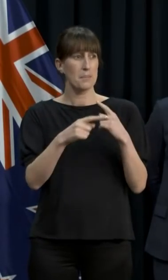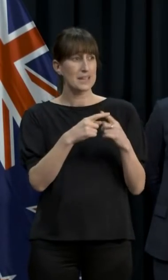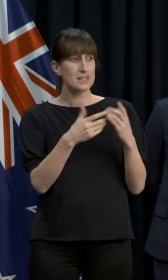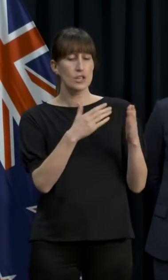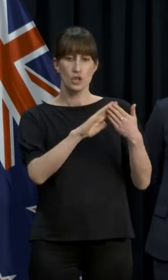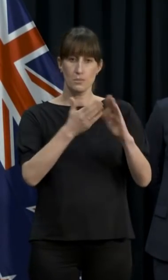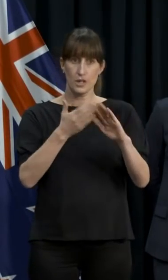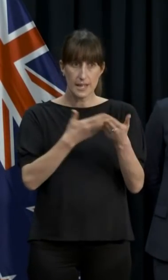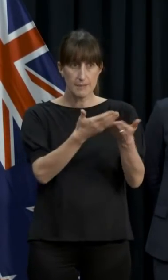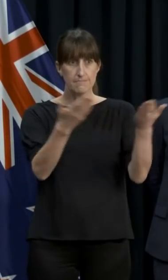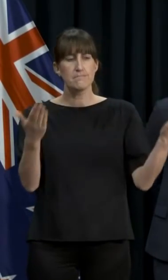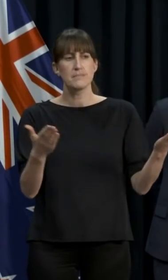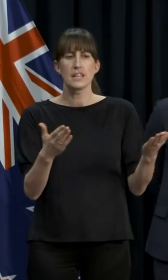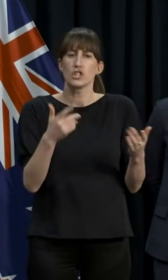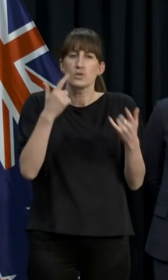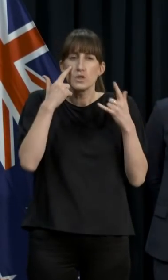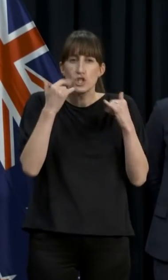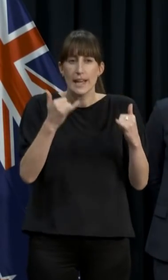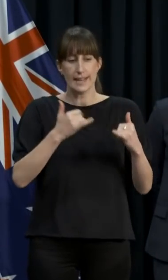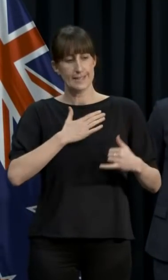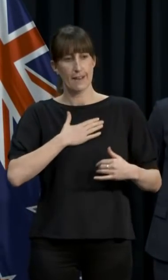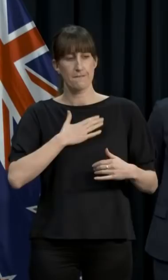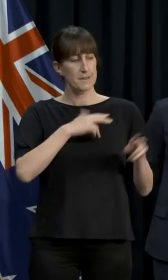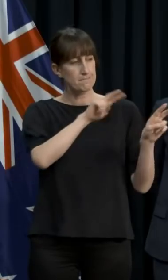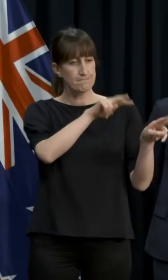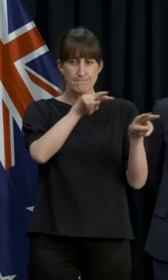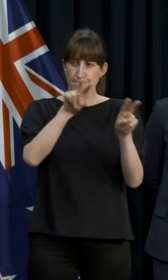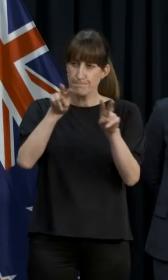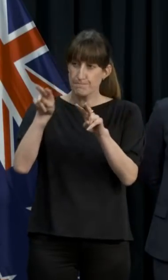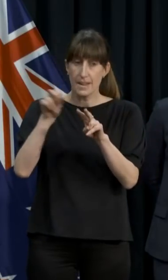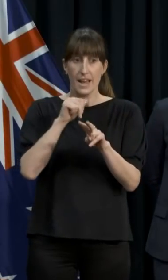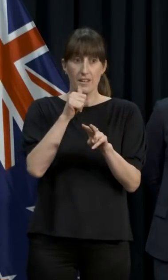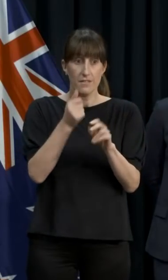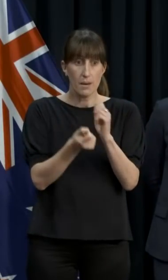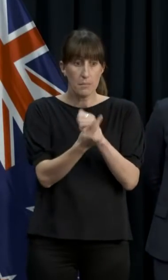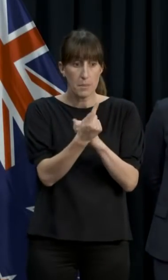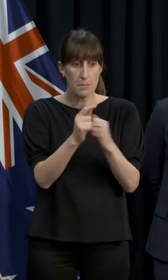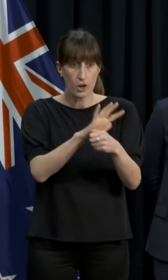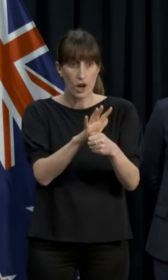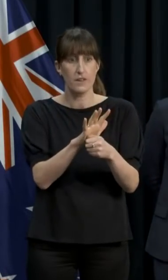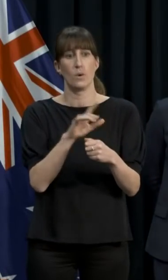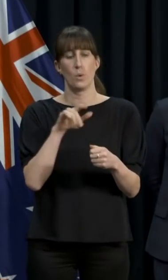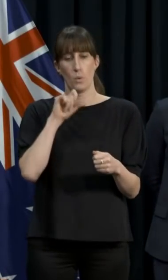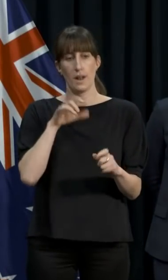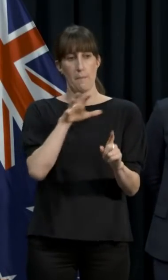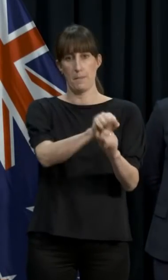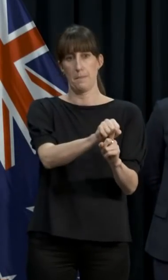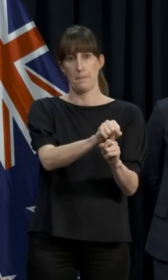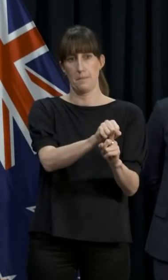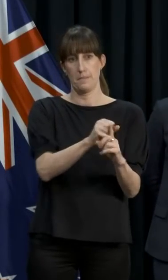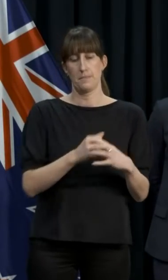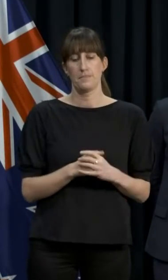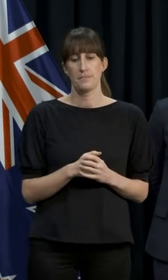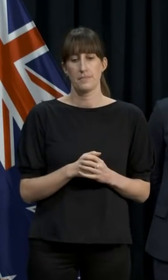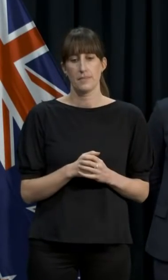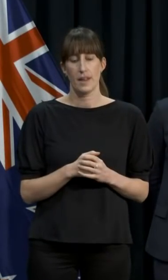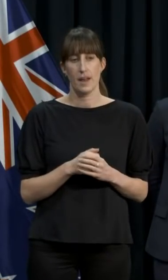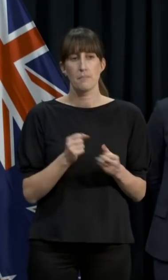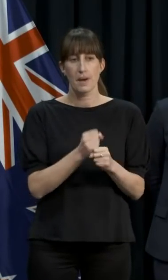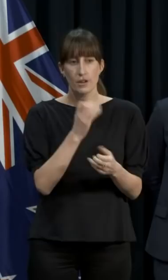our surveillance to ensure that if there are any cases out there, we are detecting them, and that the spread of testing